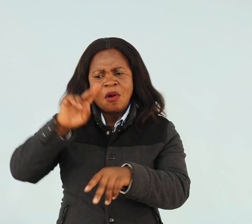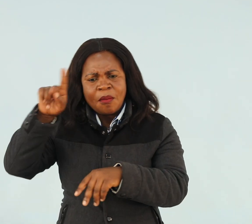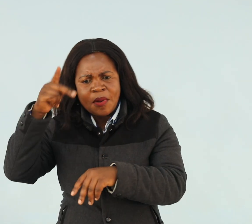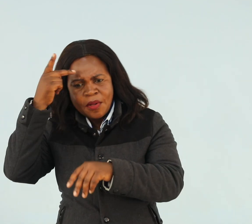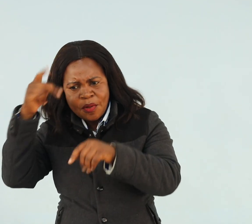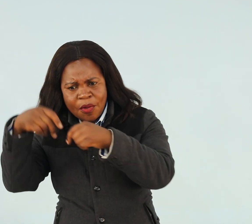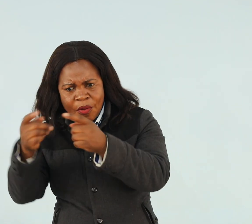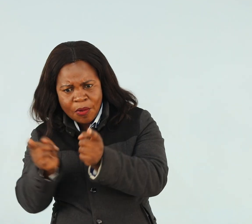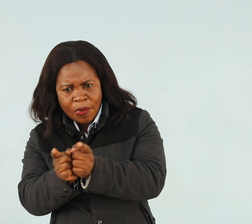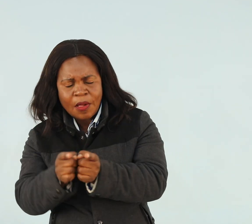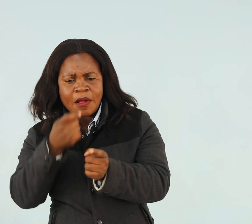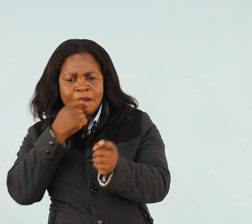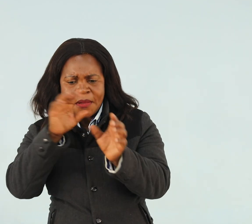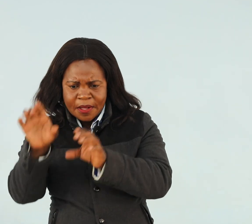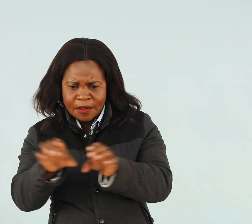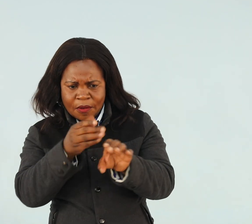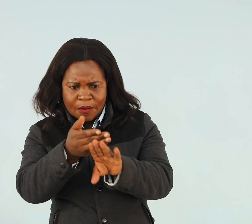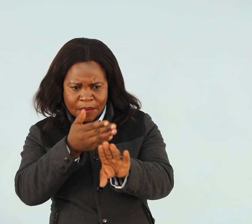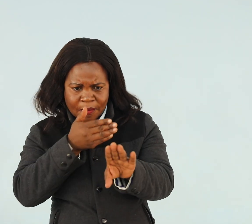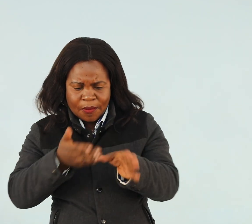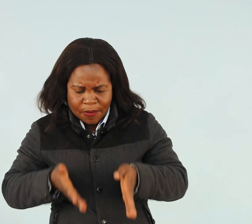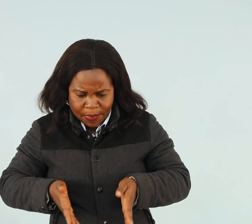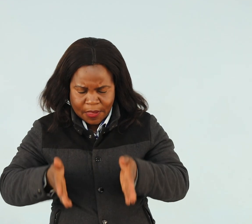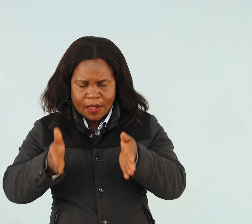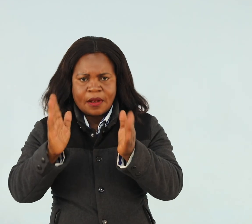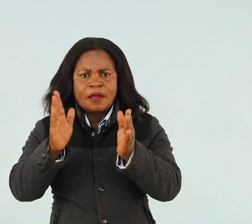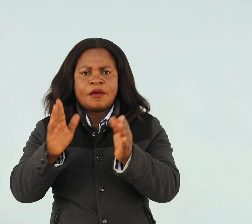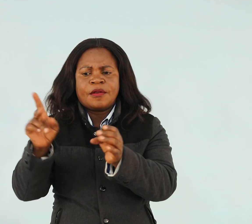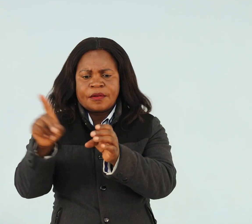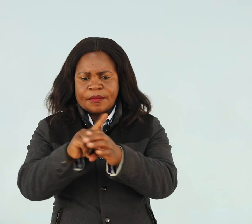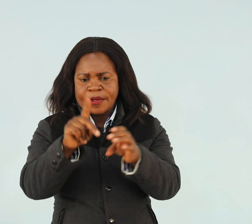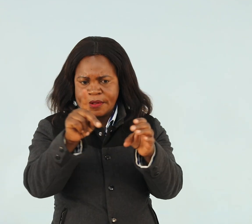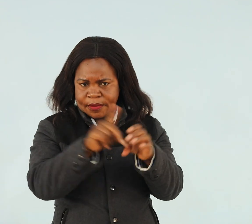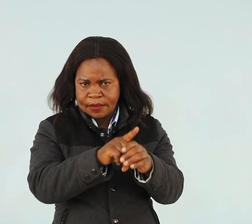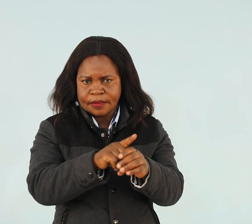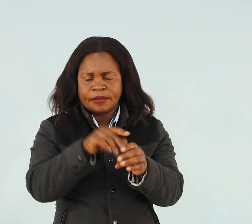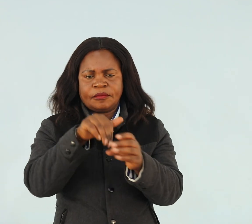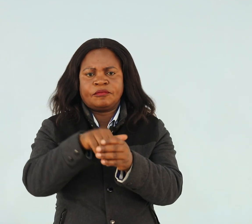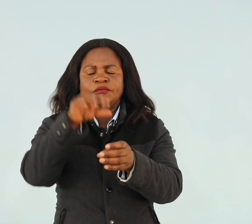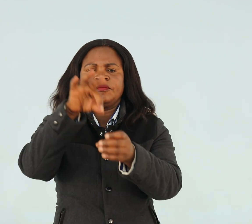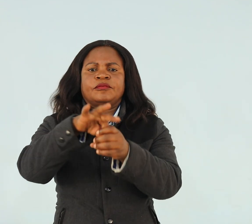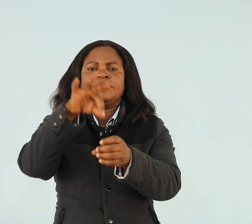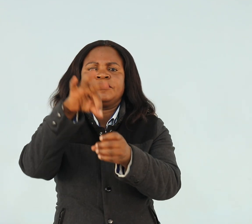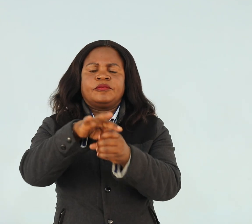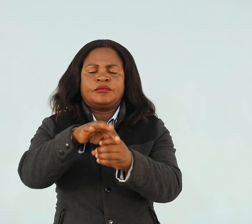must meet before being allowed to participate in an election.